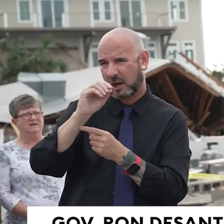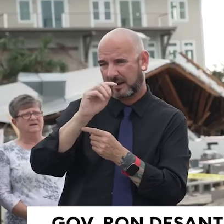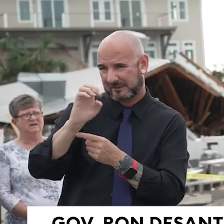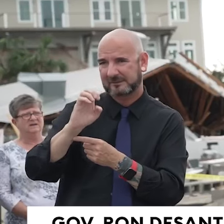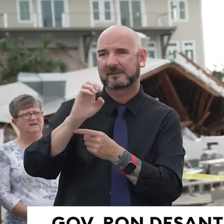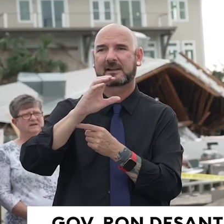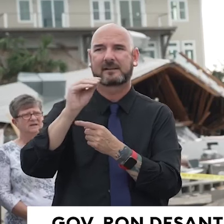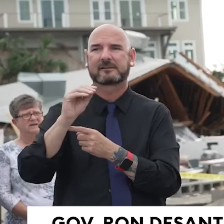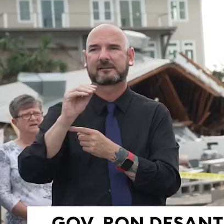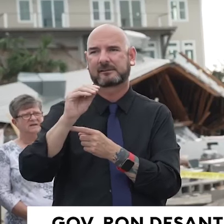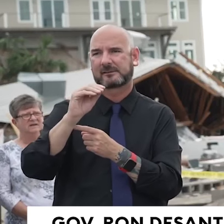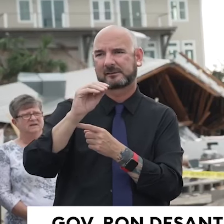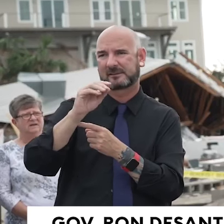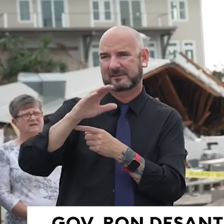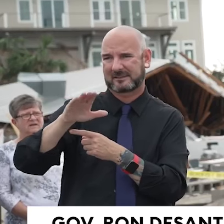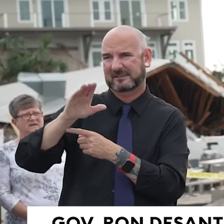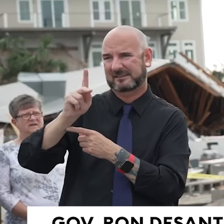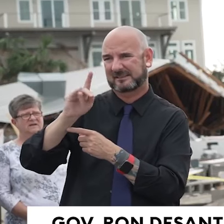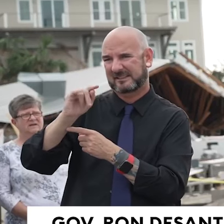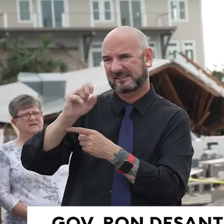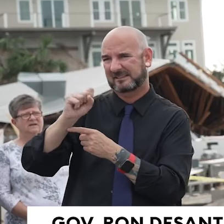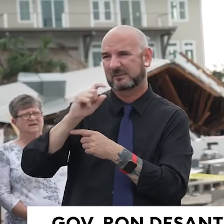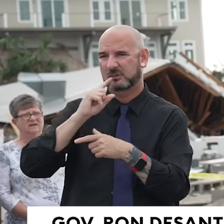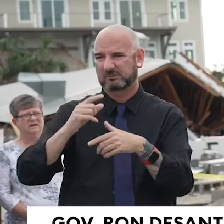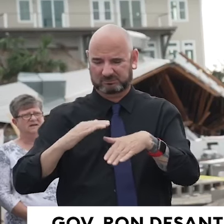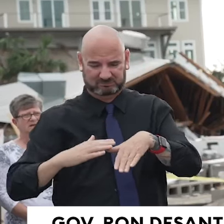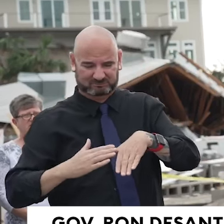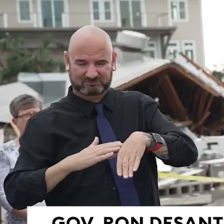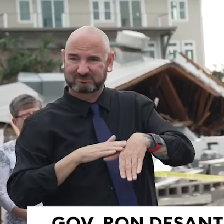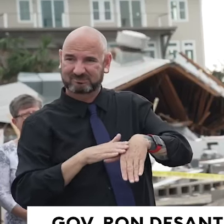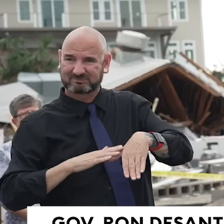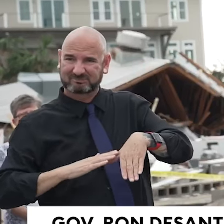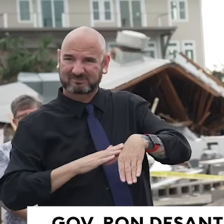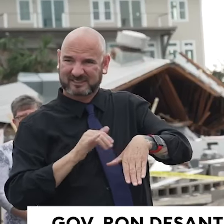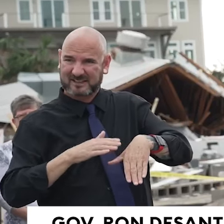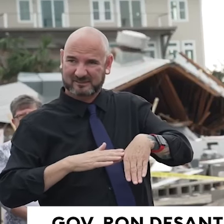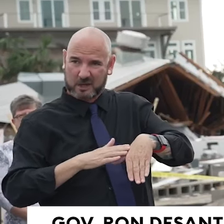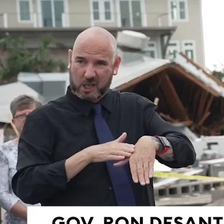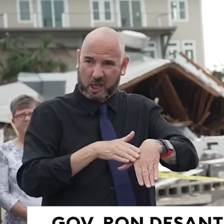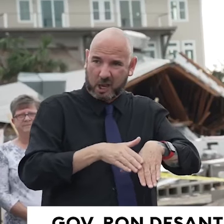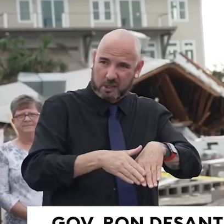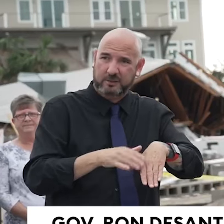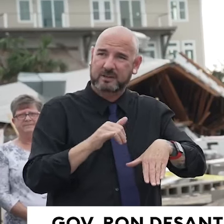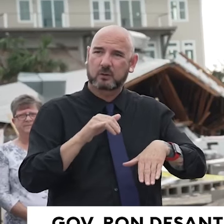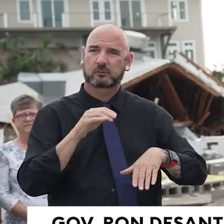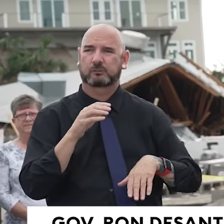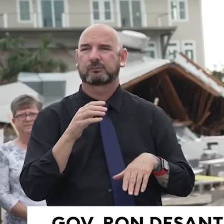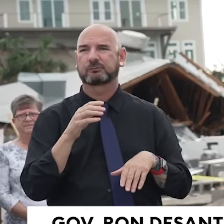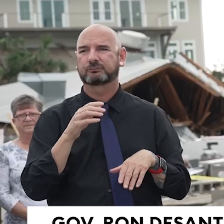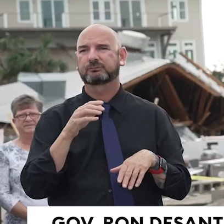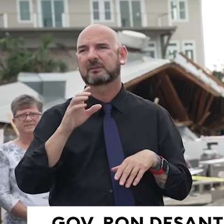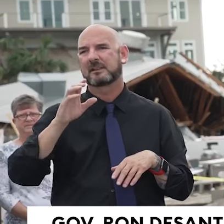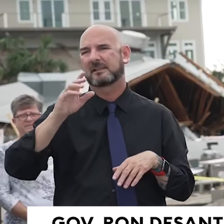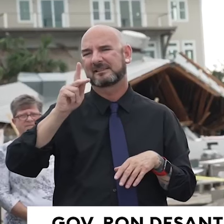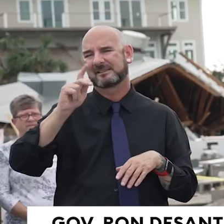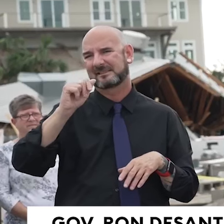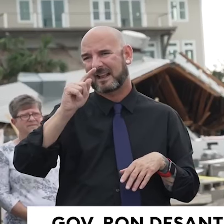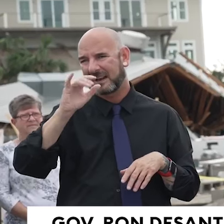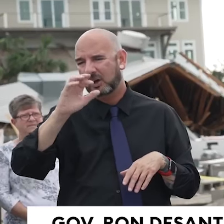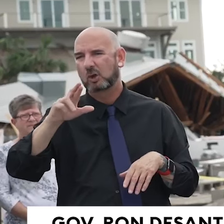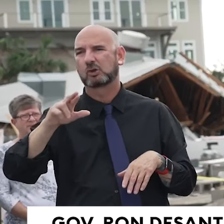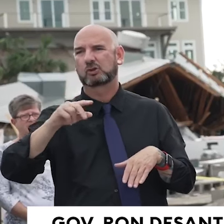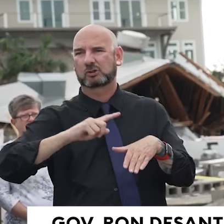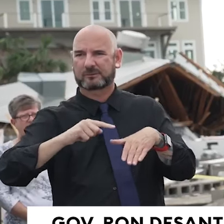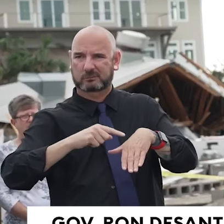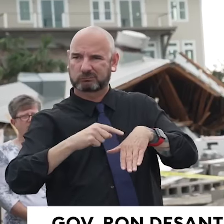Madison, Manatee, Pasco, Pinellas, Sarasota, Taylor, and Wakulla counties. We've also been approved for public assistance for those counties and